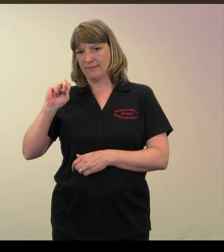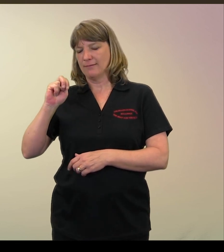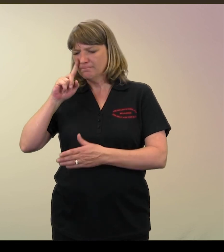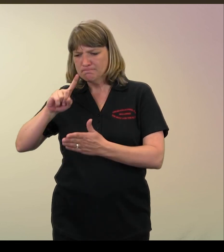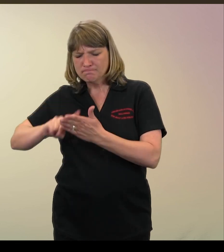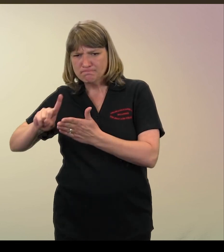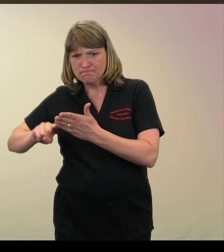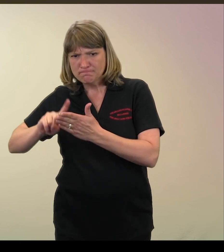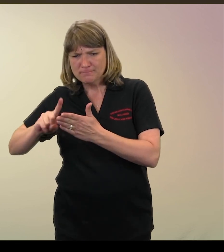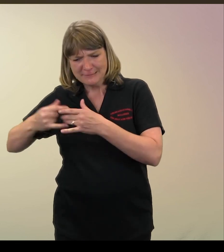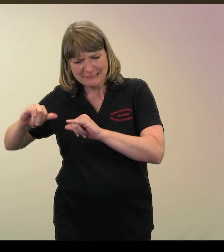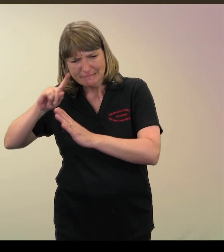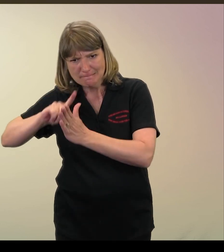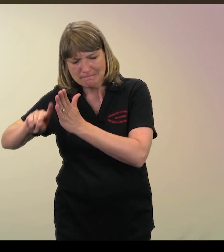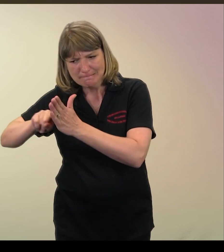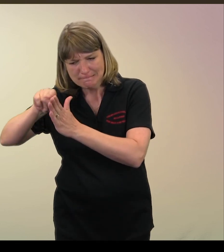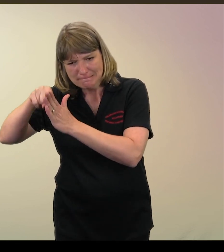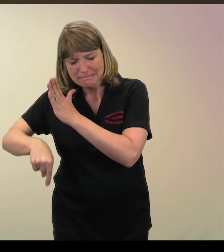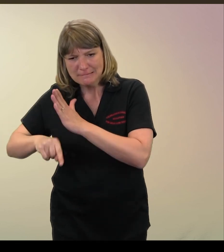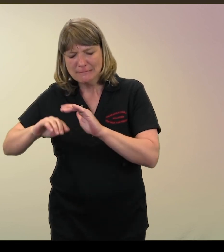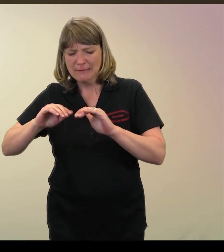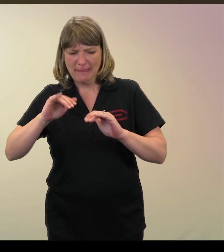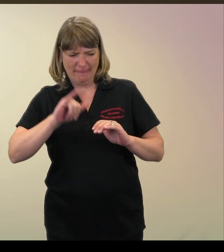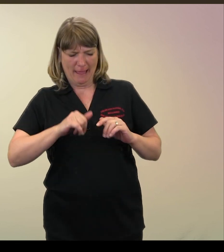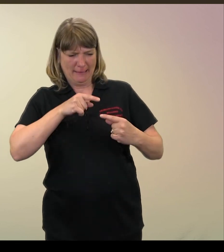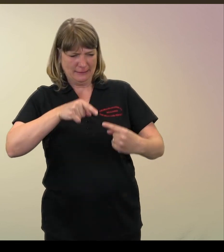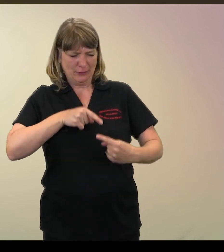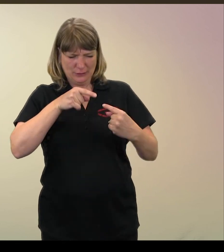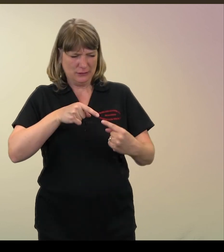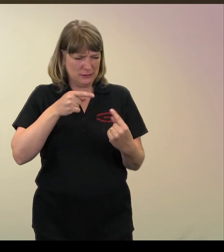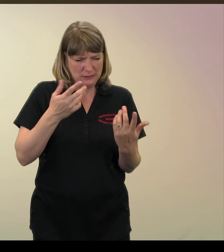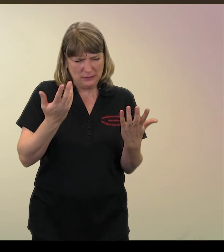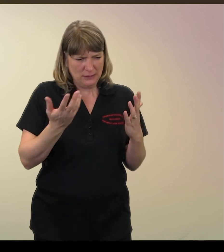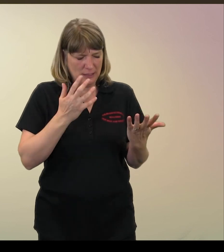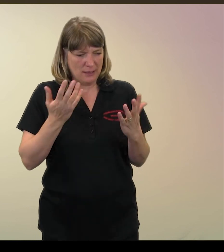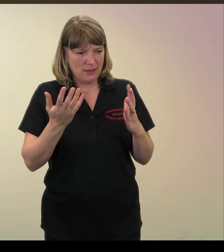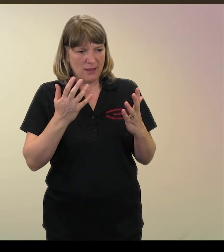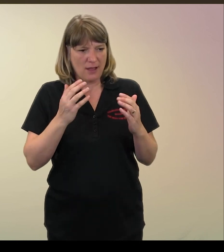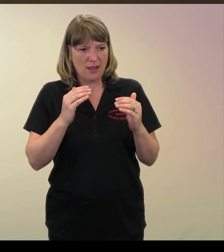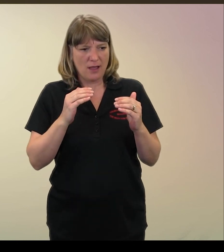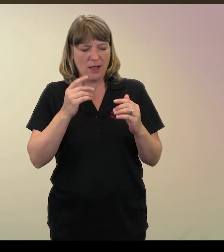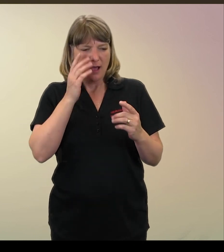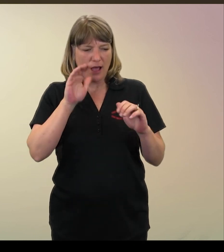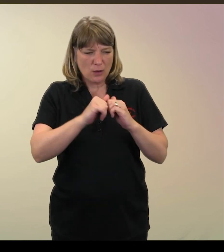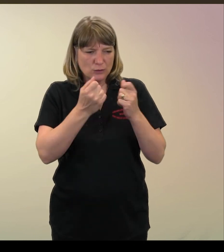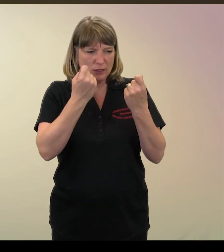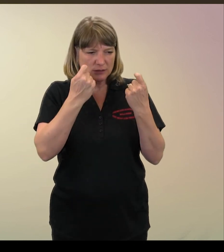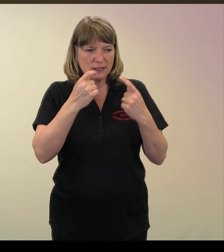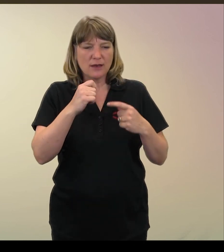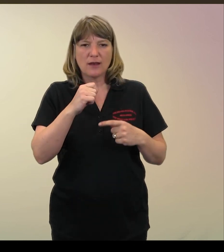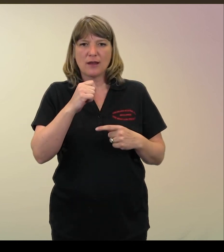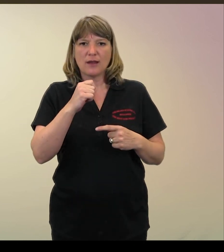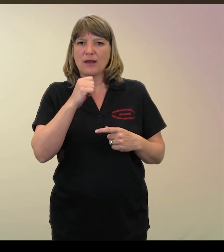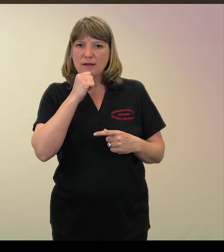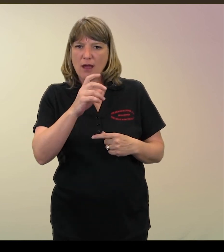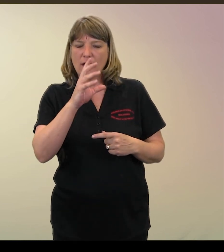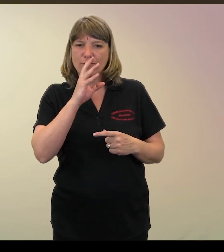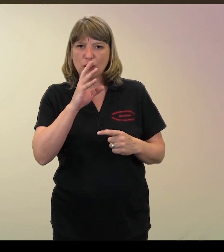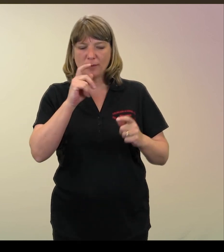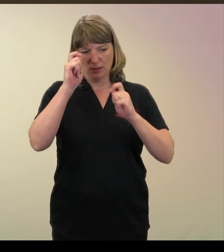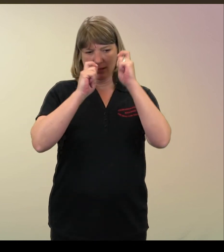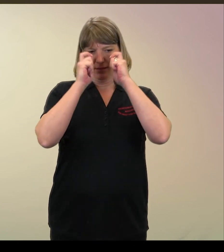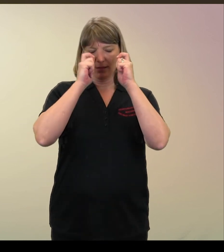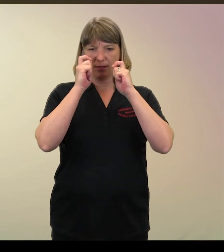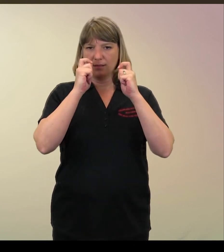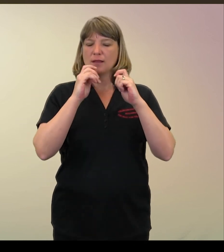whether difficulty in using that difficulty in understanding nonverbal aspects